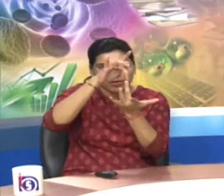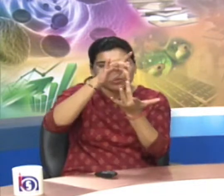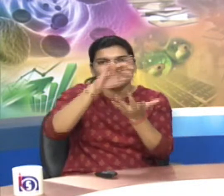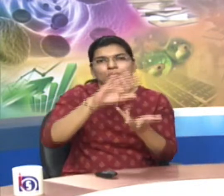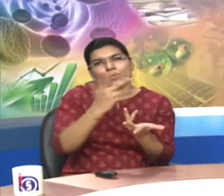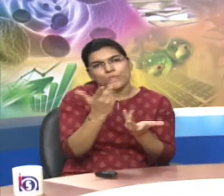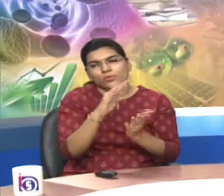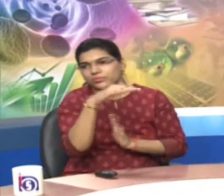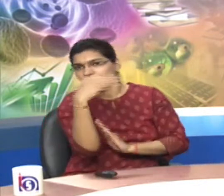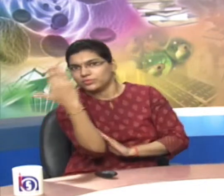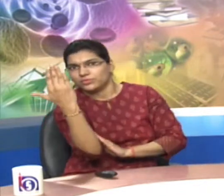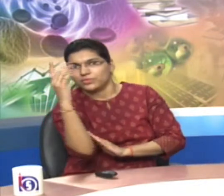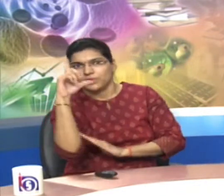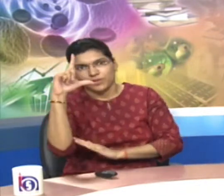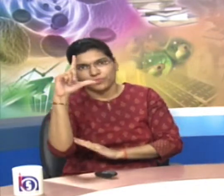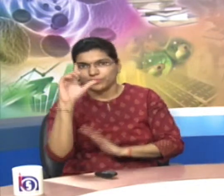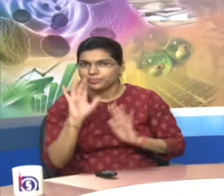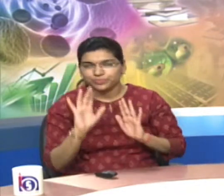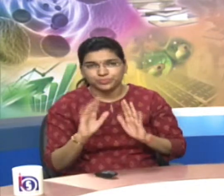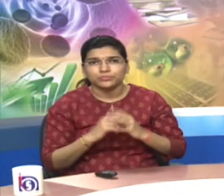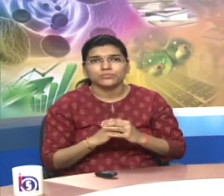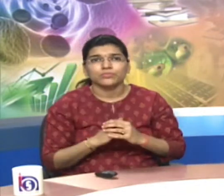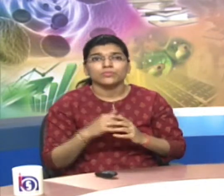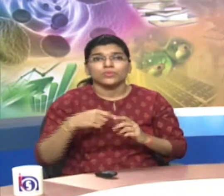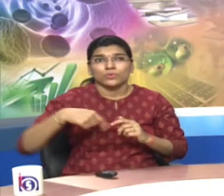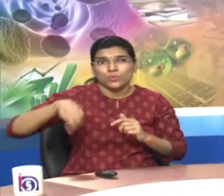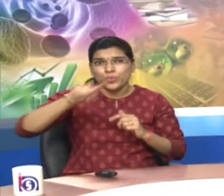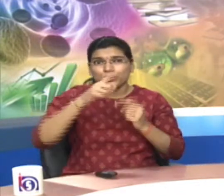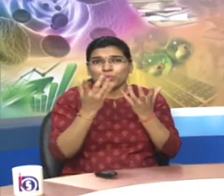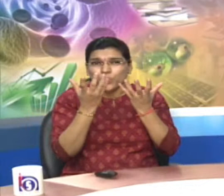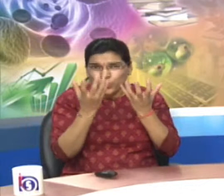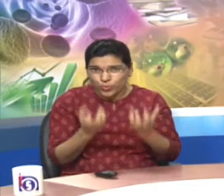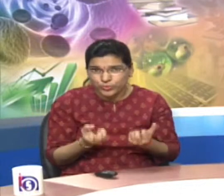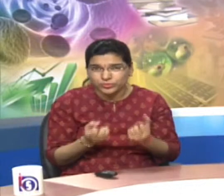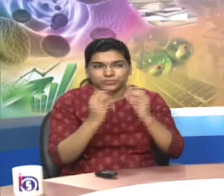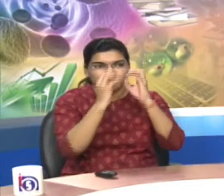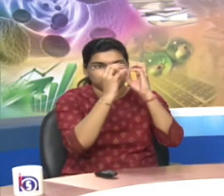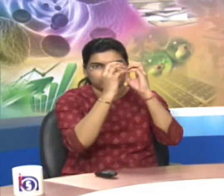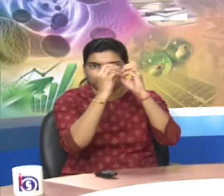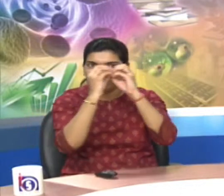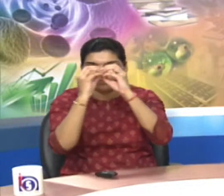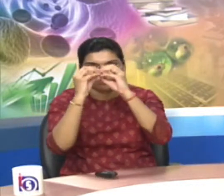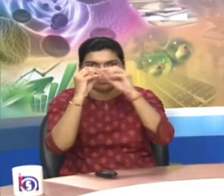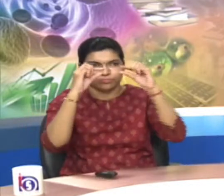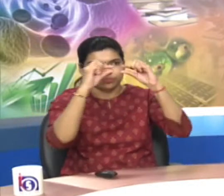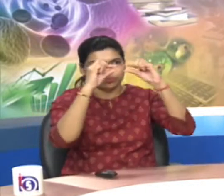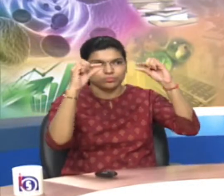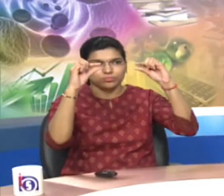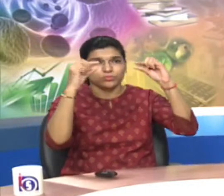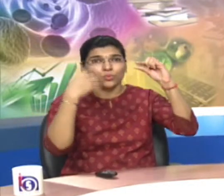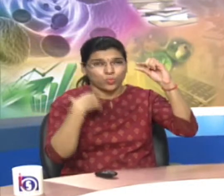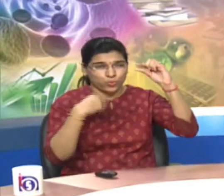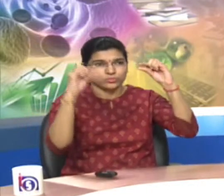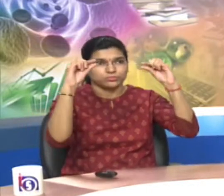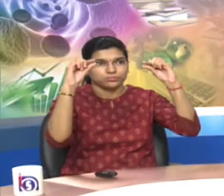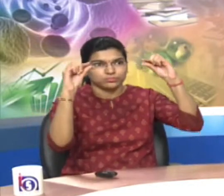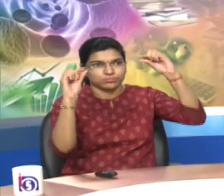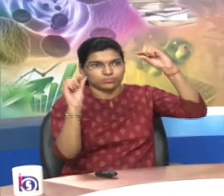alignment. This is used to make our text on the center or on the